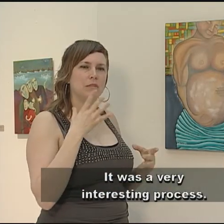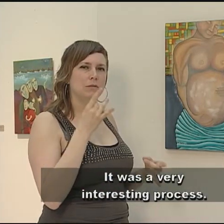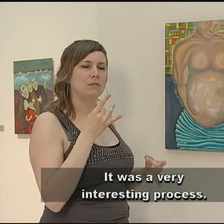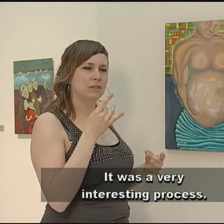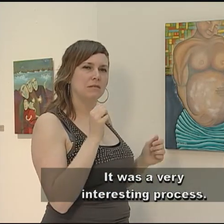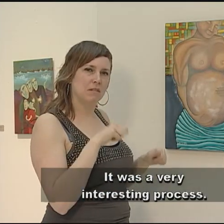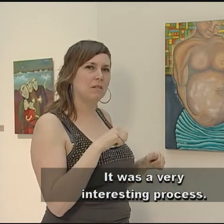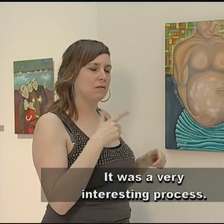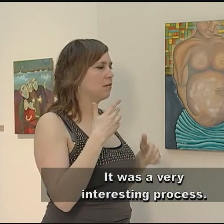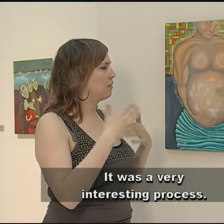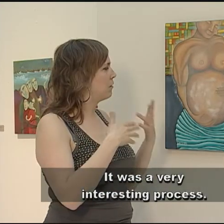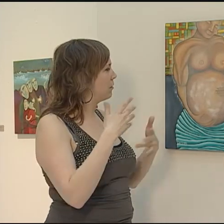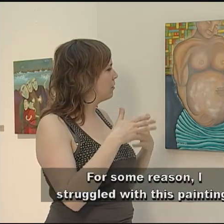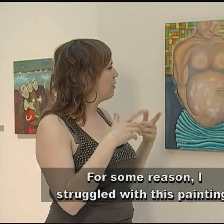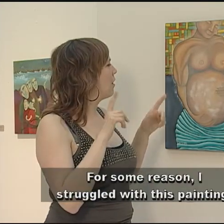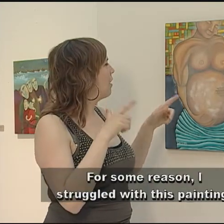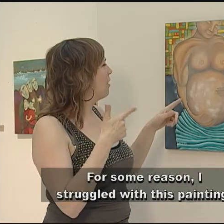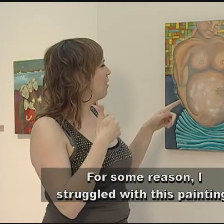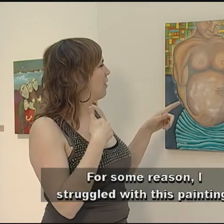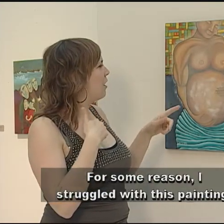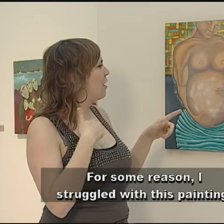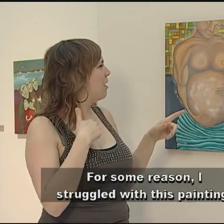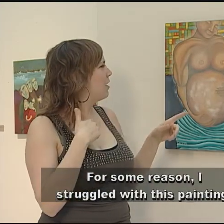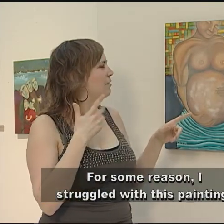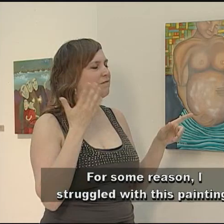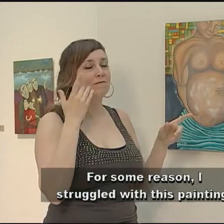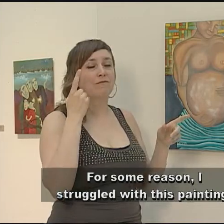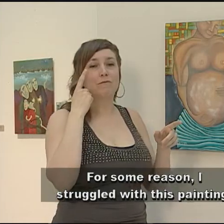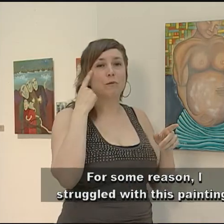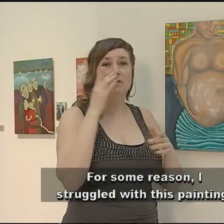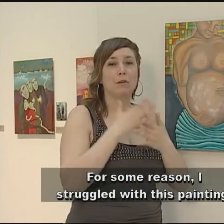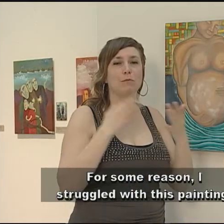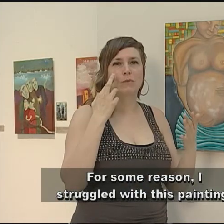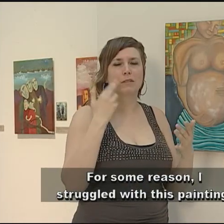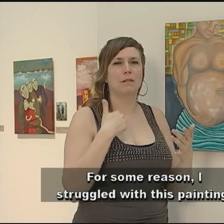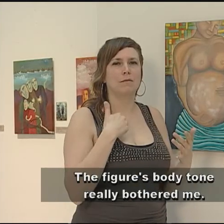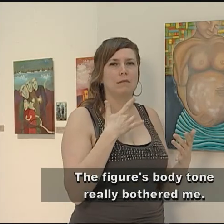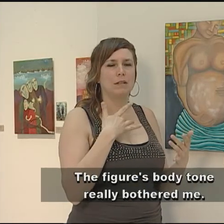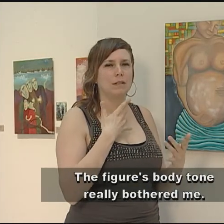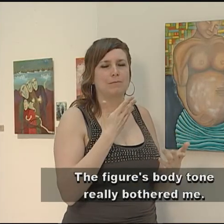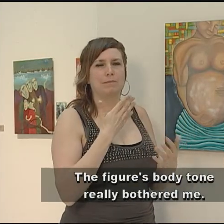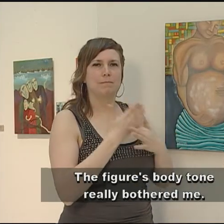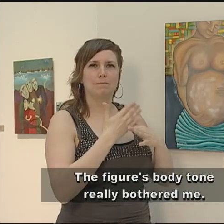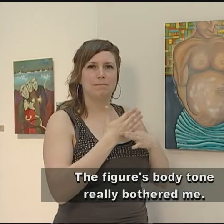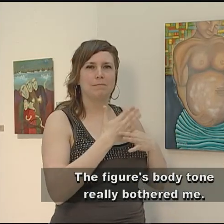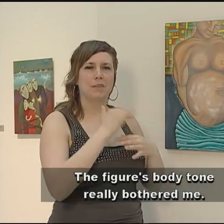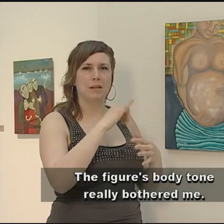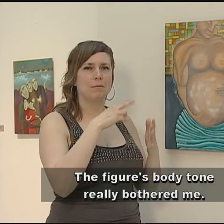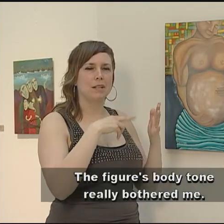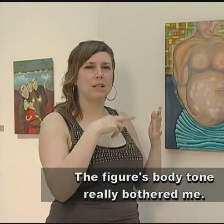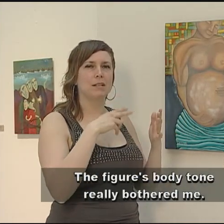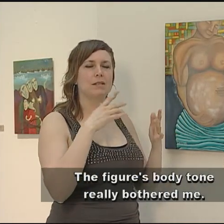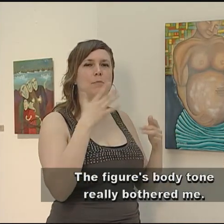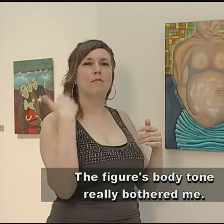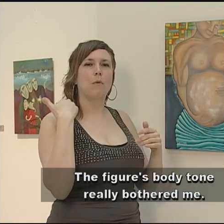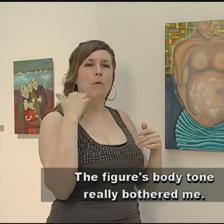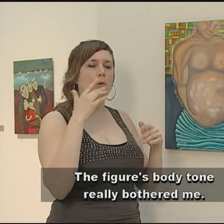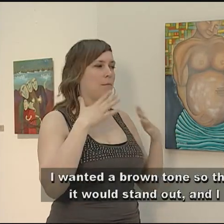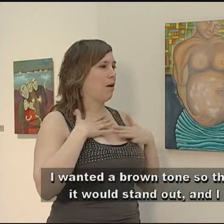process. For some reason, I struggled with this painting. The figure's body tone really bothered me.